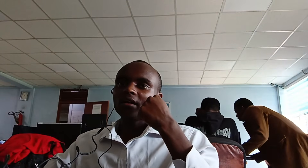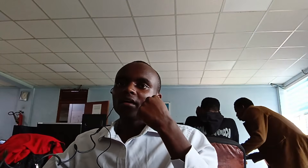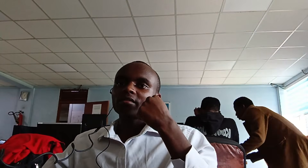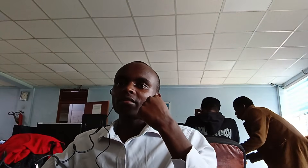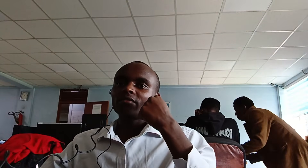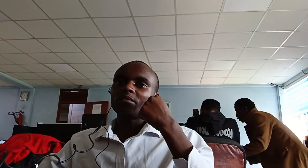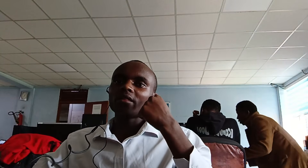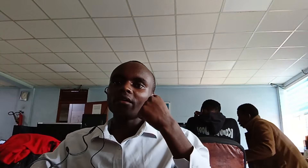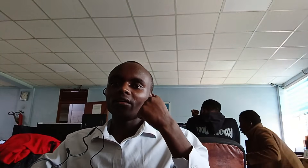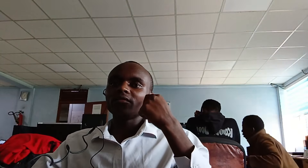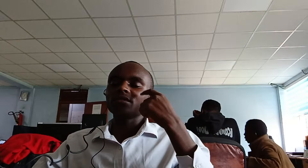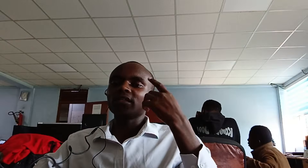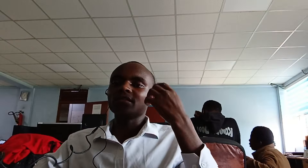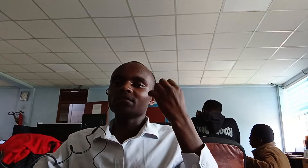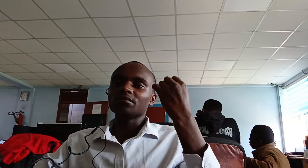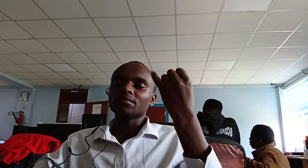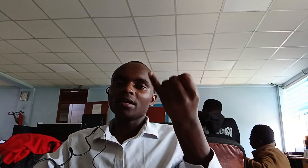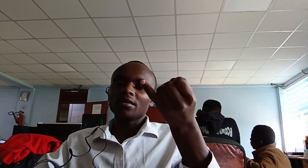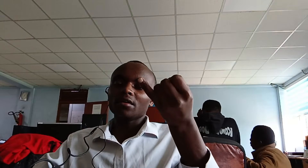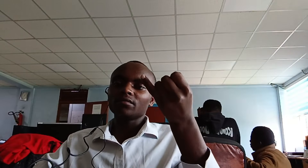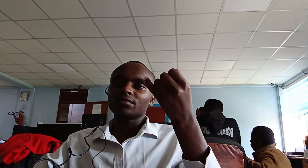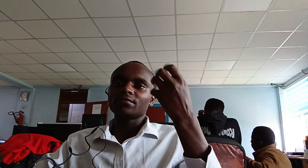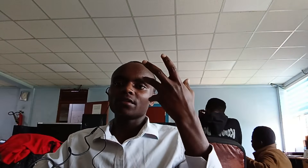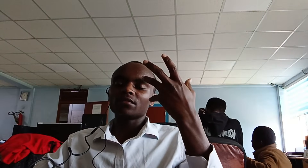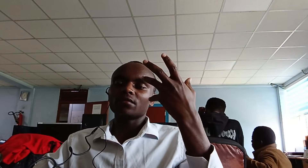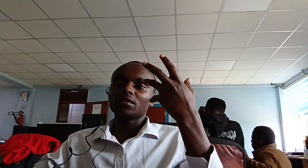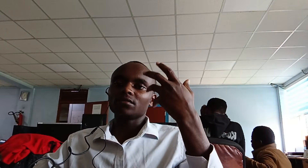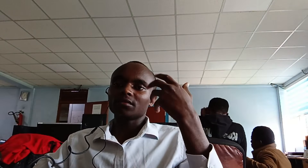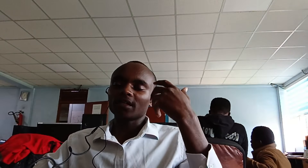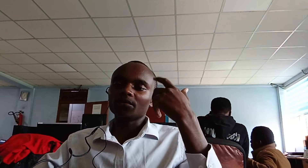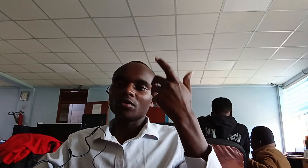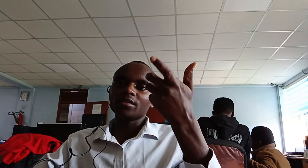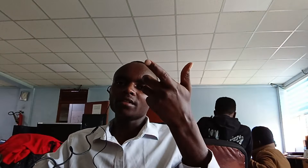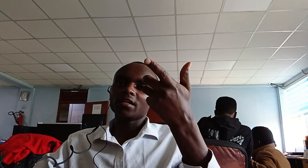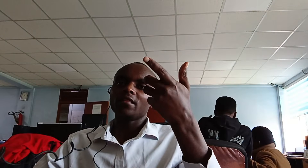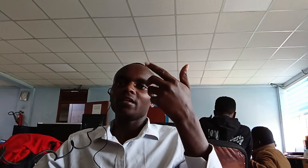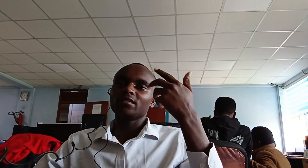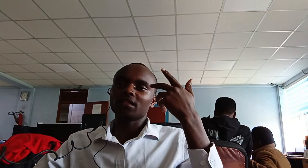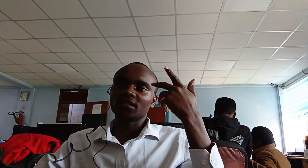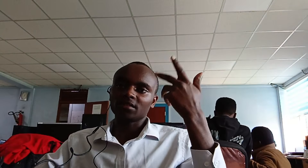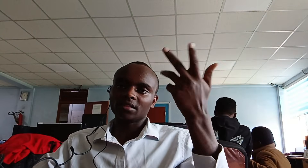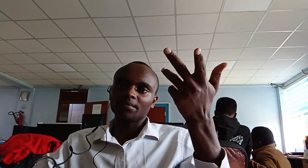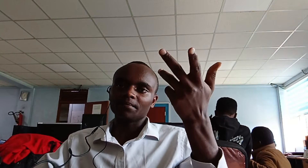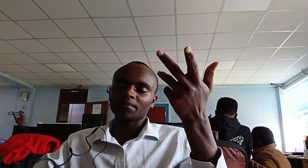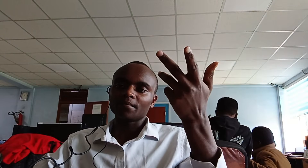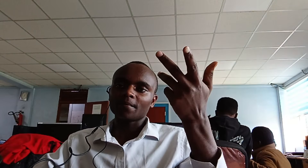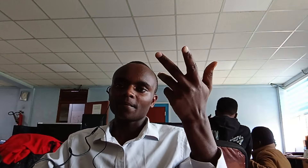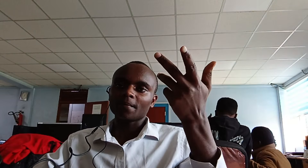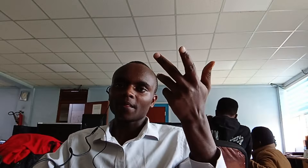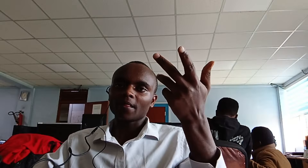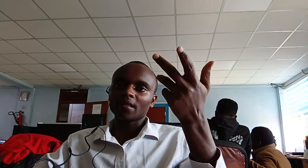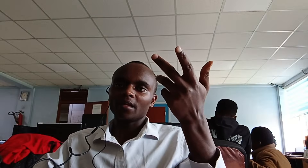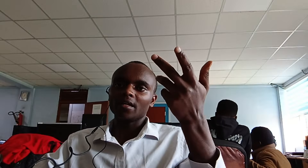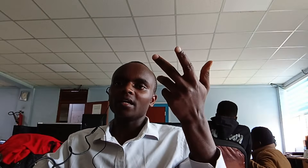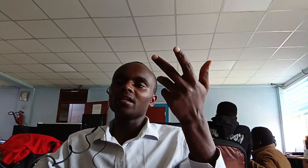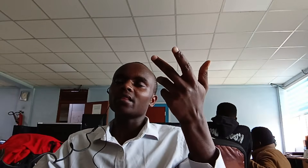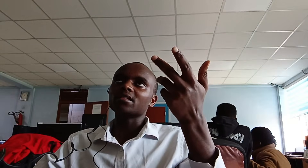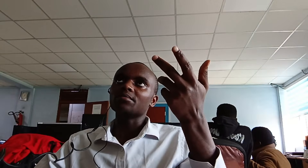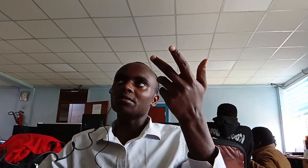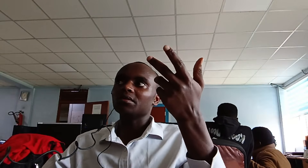Sign for brother, you have to sign. You have to, first of all to sign boy, then sign same. Yeah, I think the same